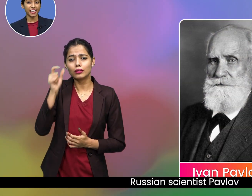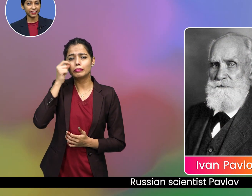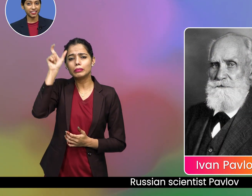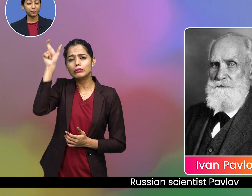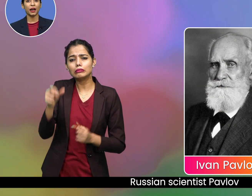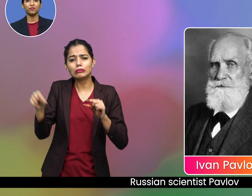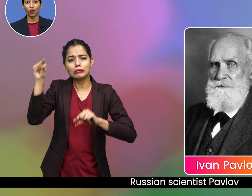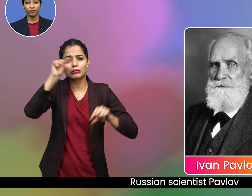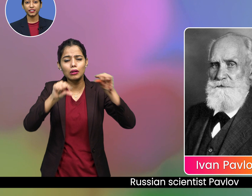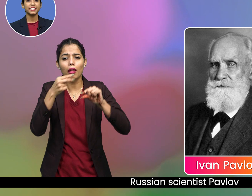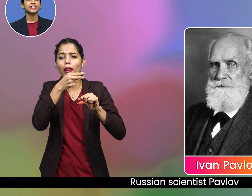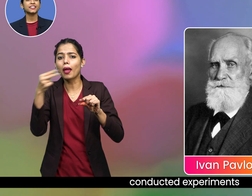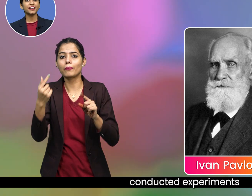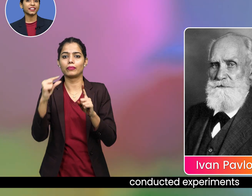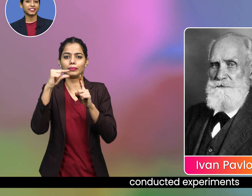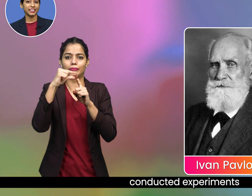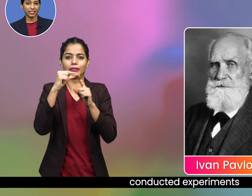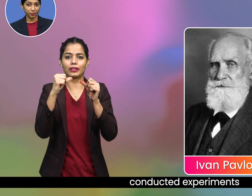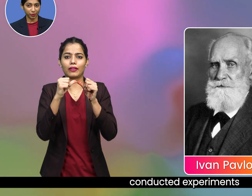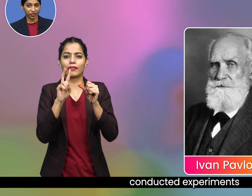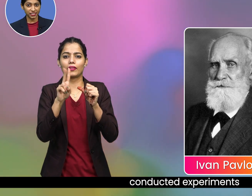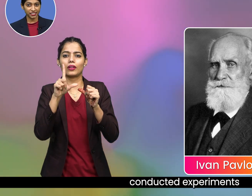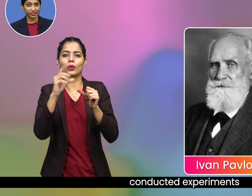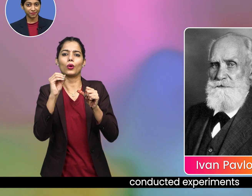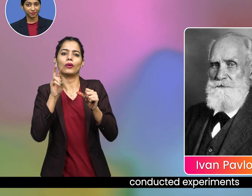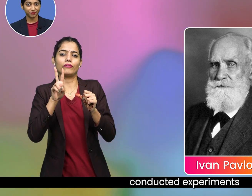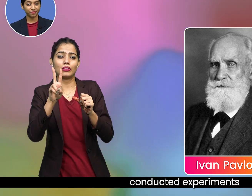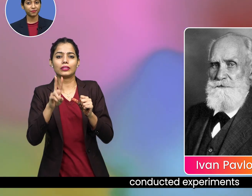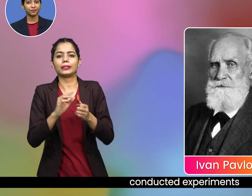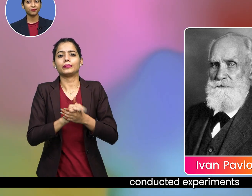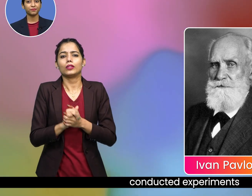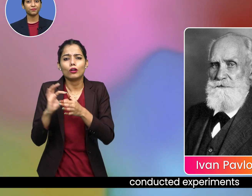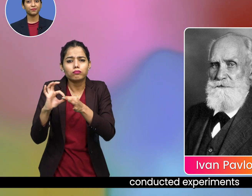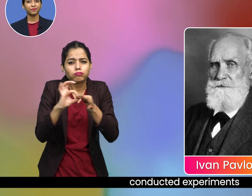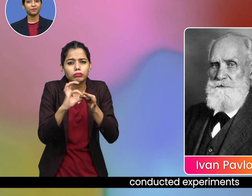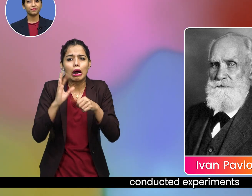Russian scientist Pavlov conducted experiments